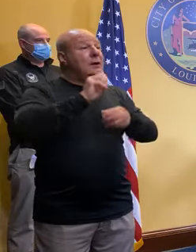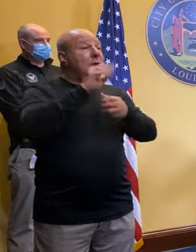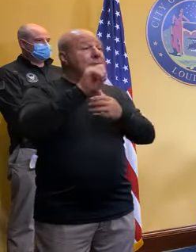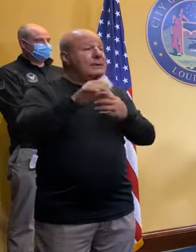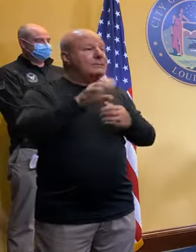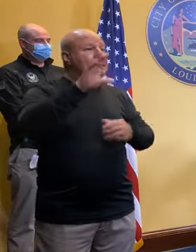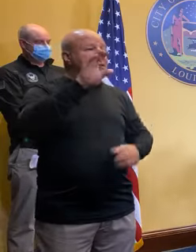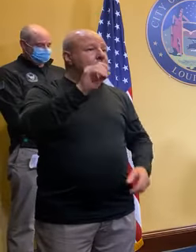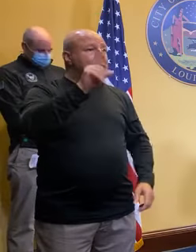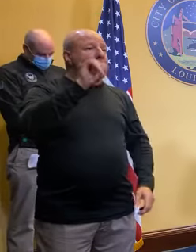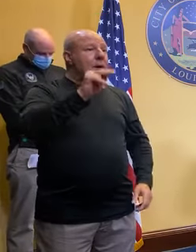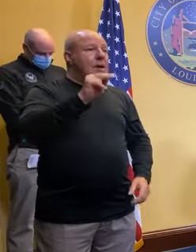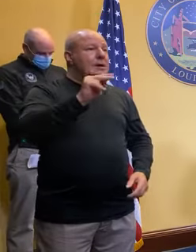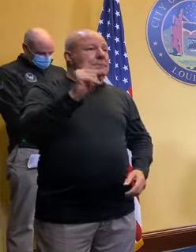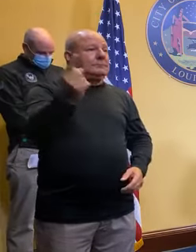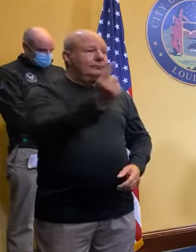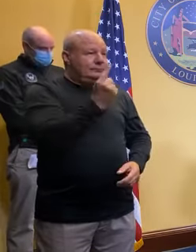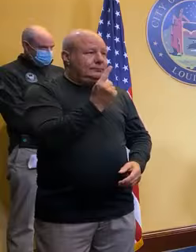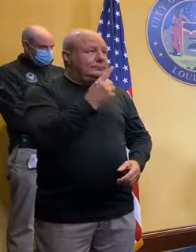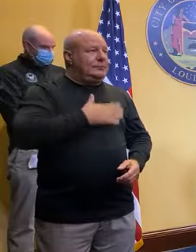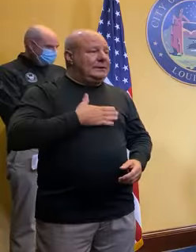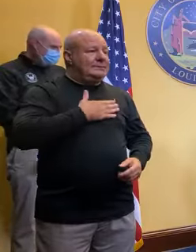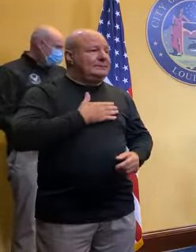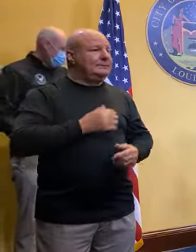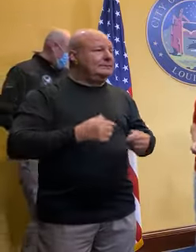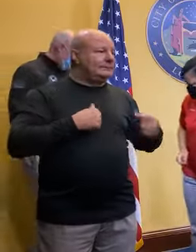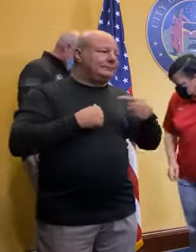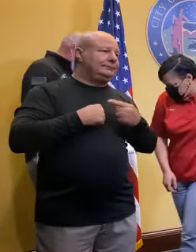ask Colin to step up while I step back.